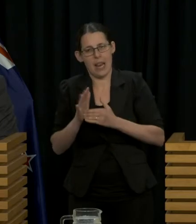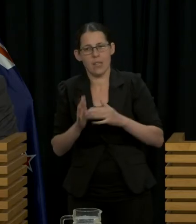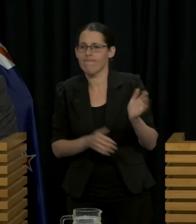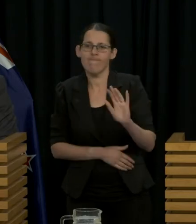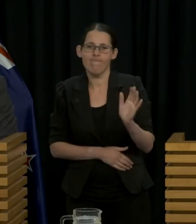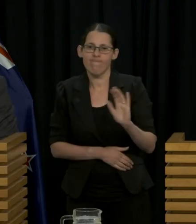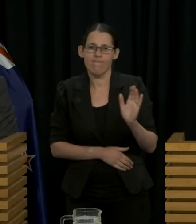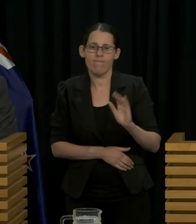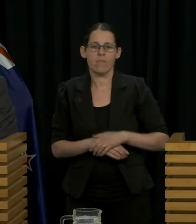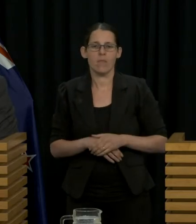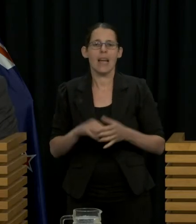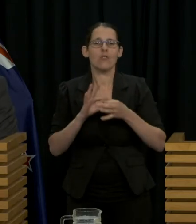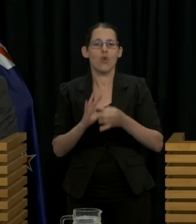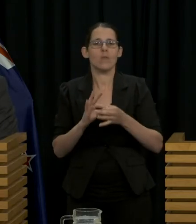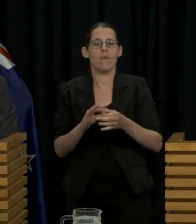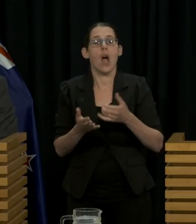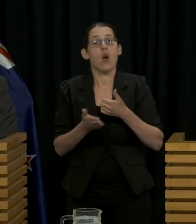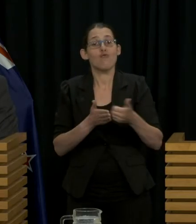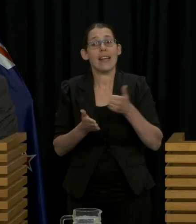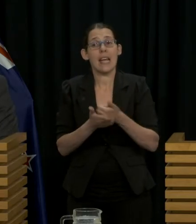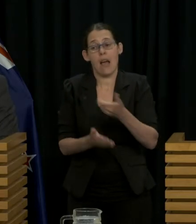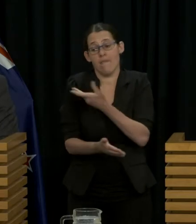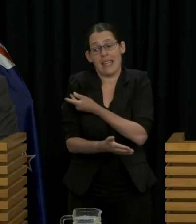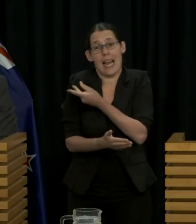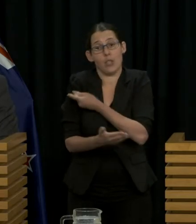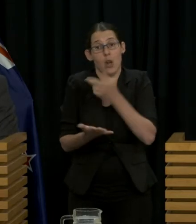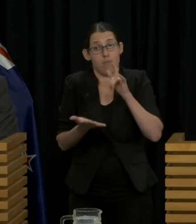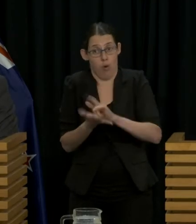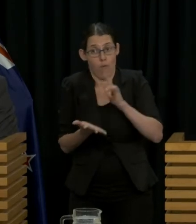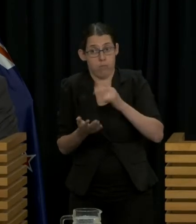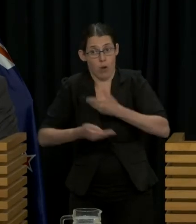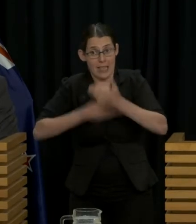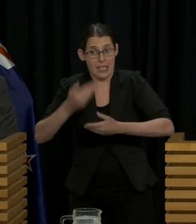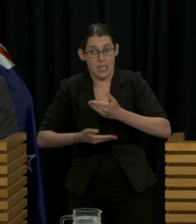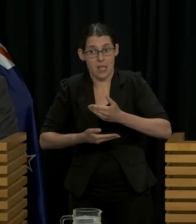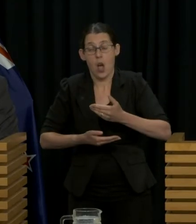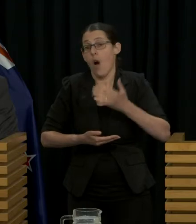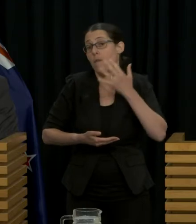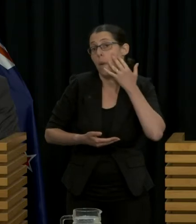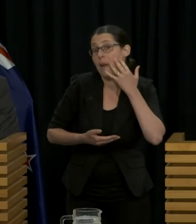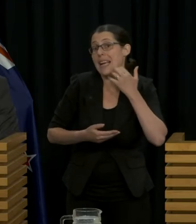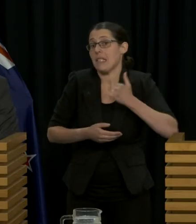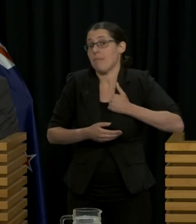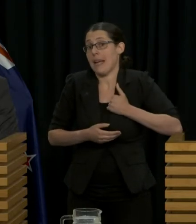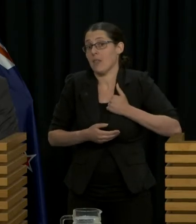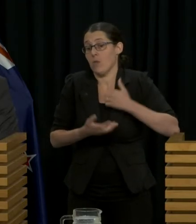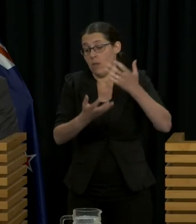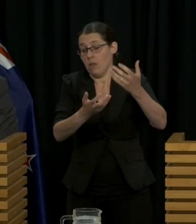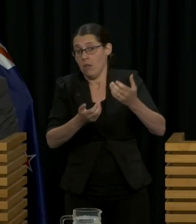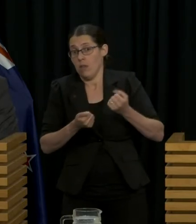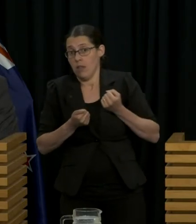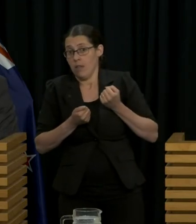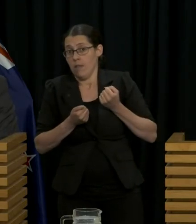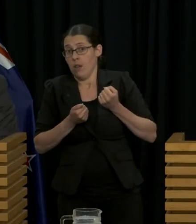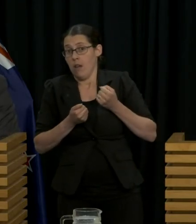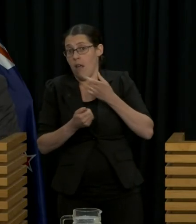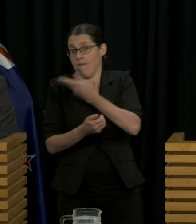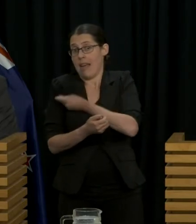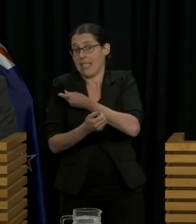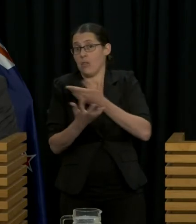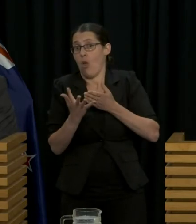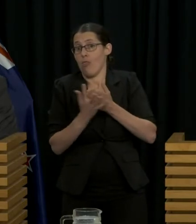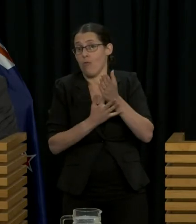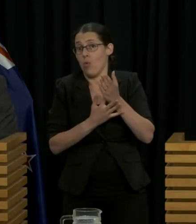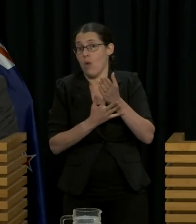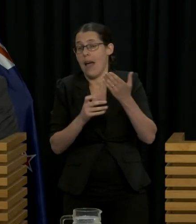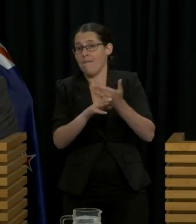terms of regular vaccination approvals processes, when we expect to see vaccines arriving through our advanced purchase agreements, we're